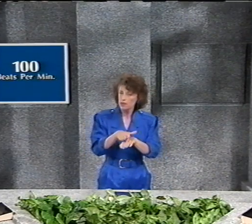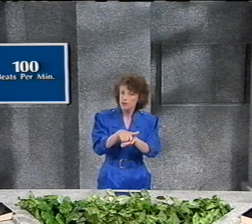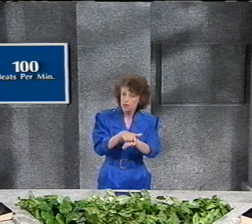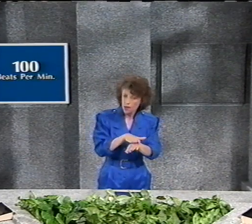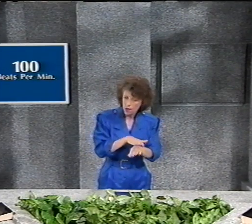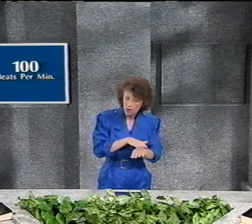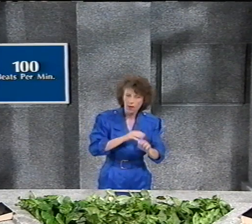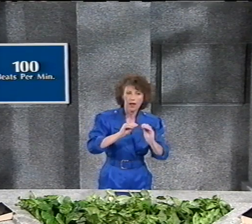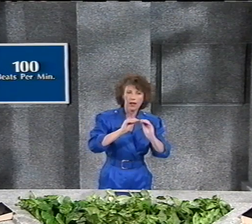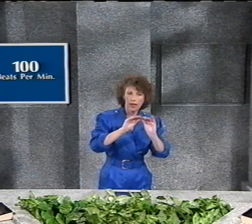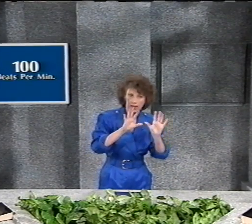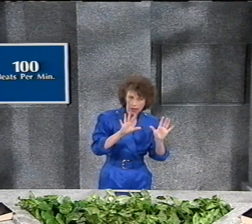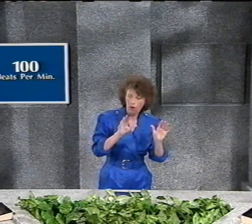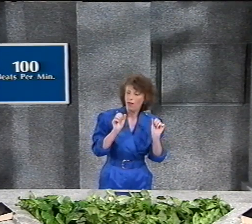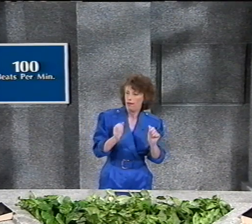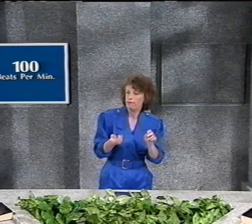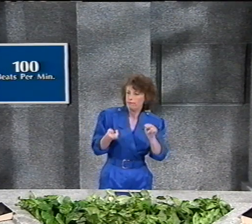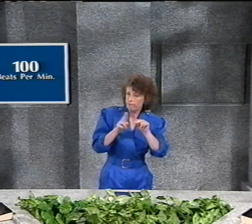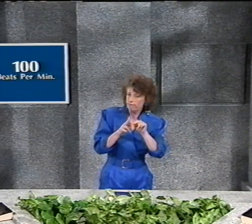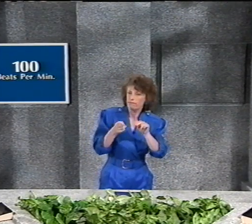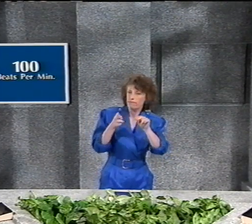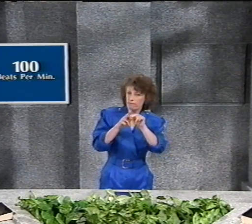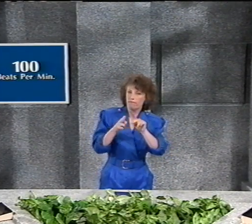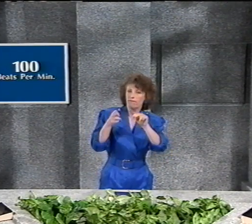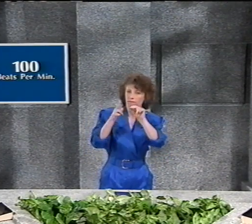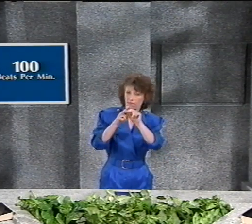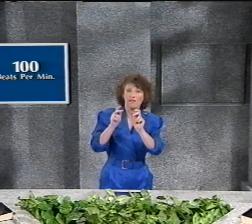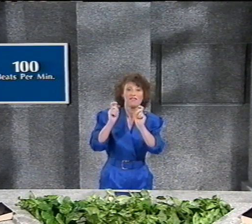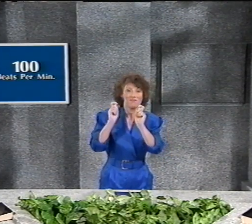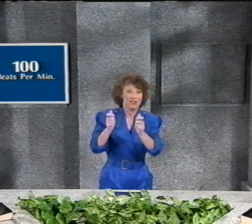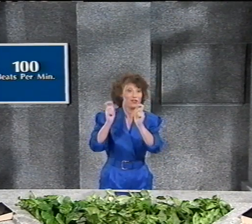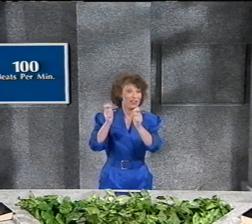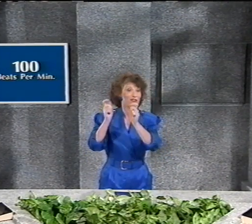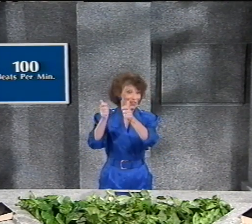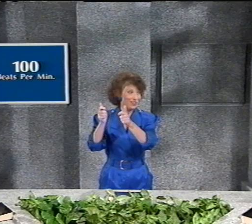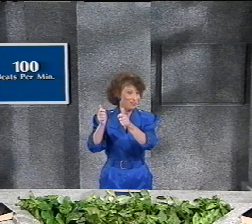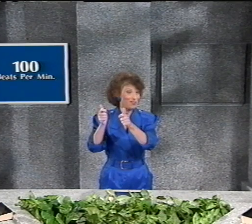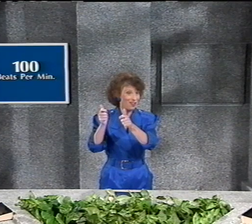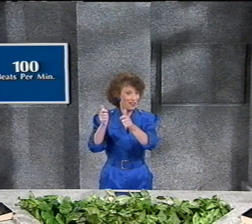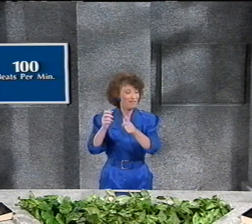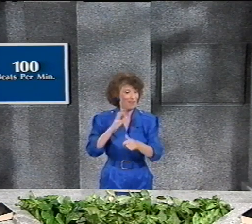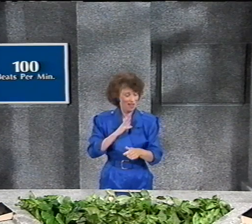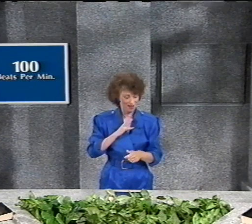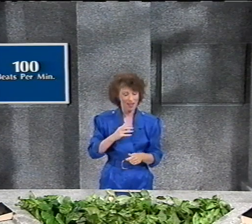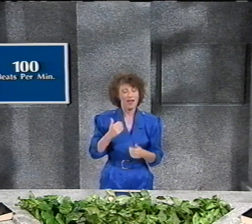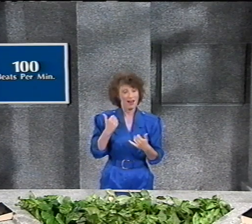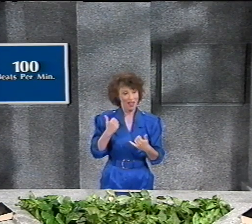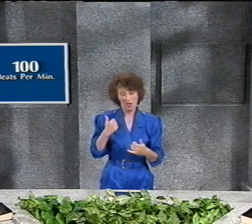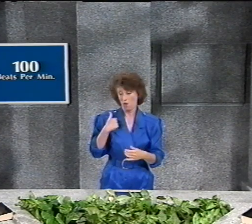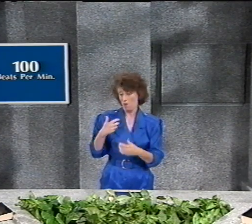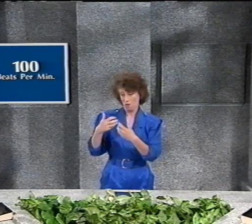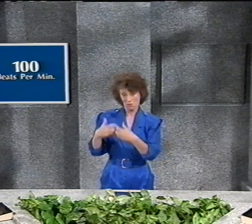Don't try to spell fast. You might be too sloppy. We're going to start slow and then increase the speed.